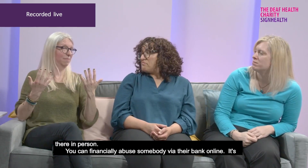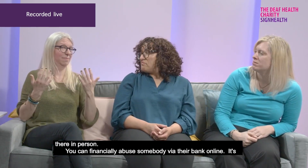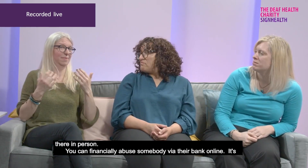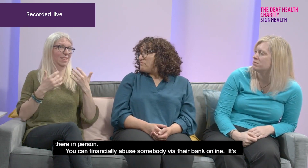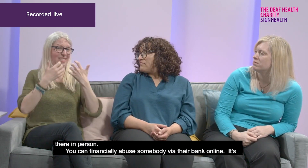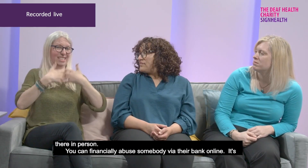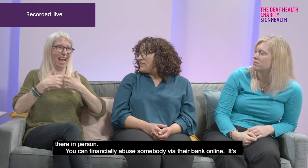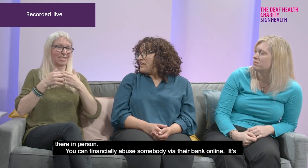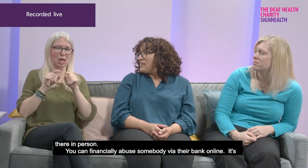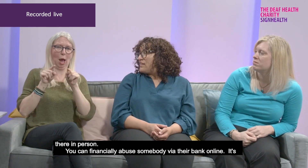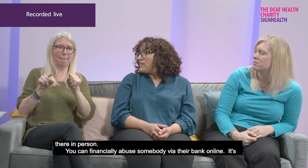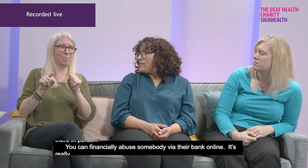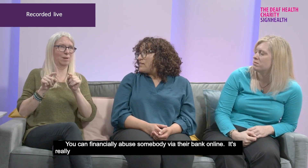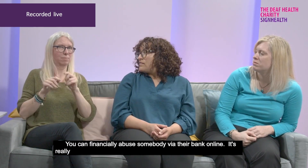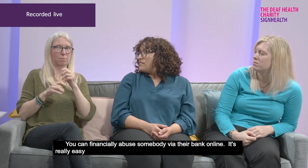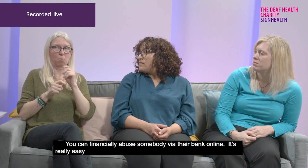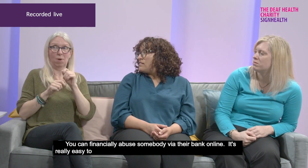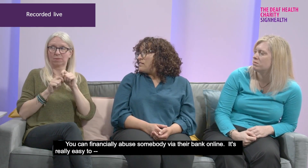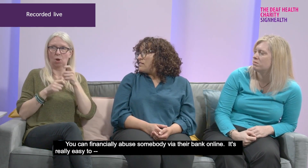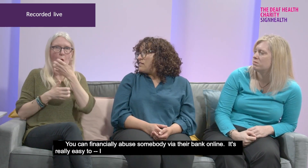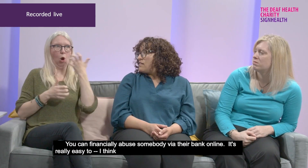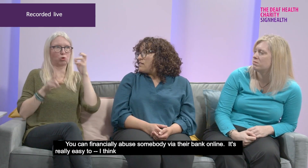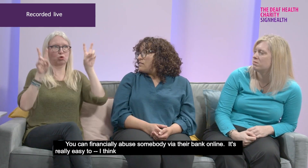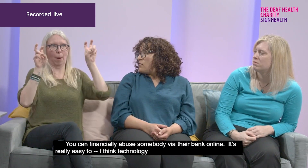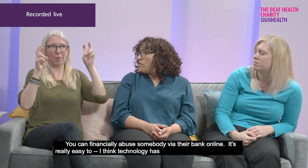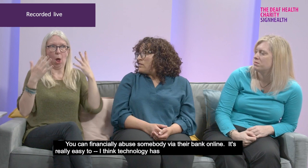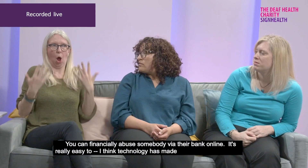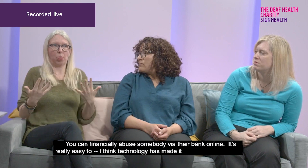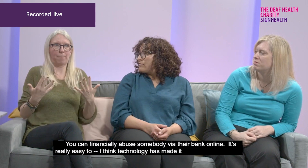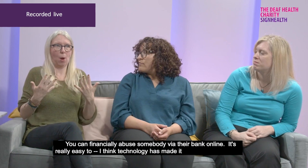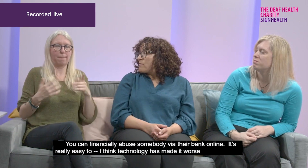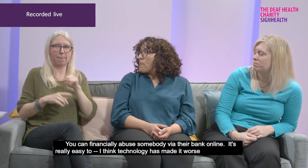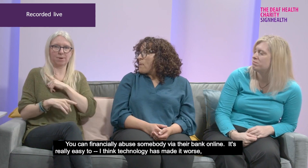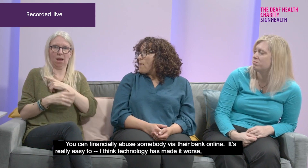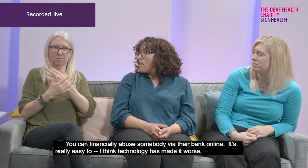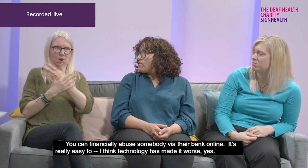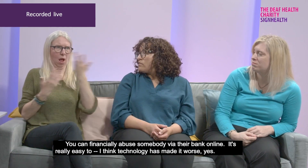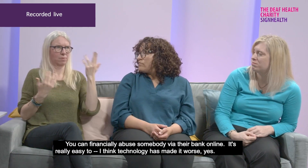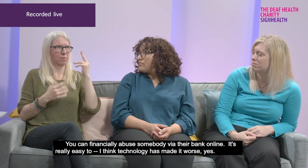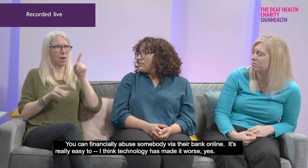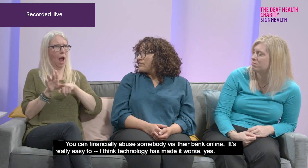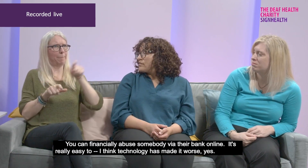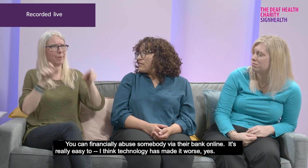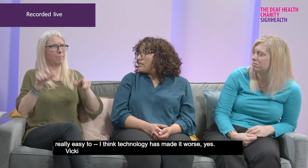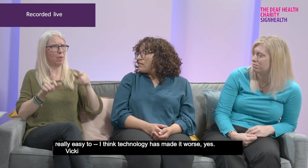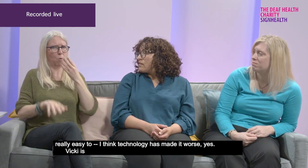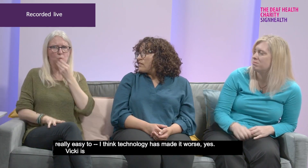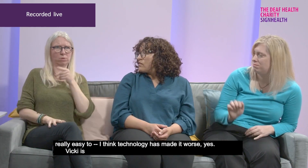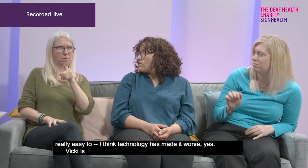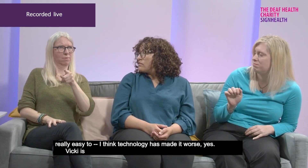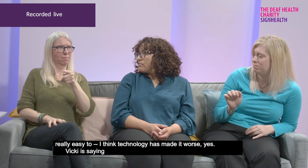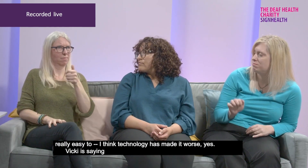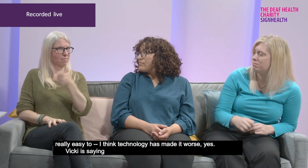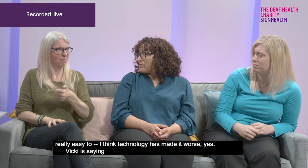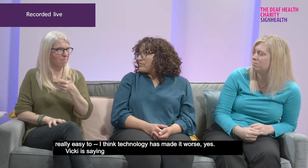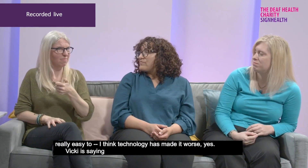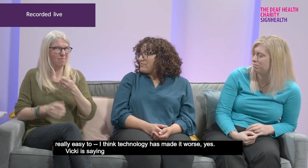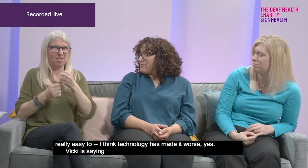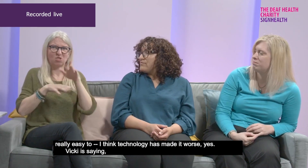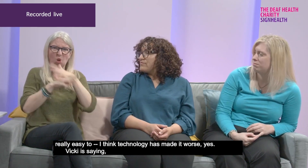yes. Vicky's saying, oh yes, well, technology abuse or technological abuse actually is a hot topic at the moment. A lot of people have been